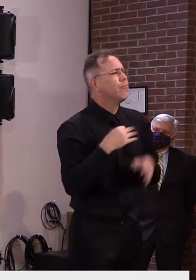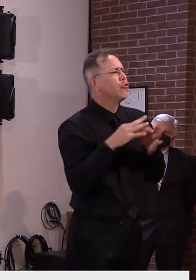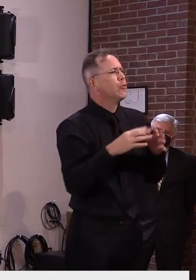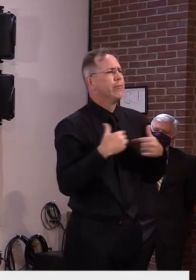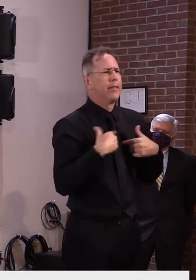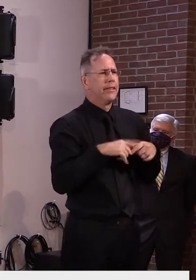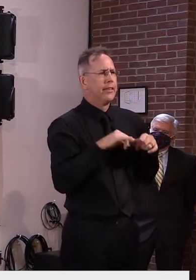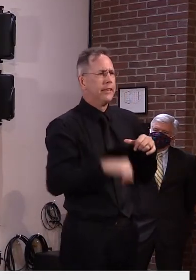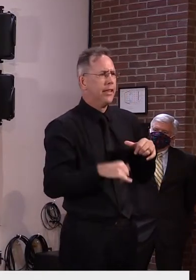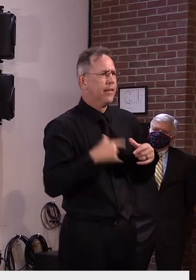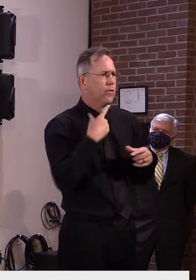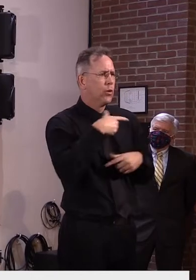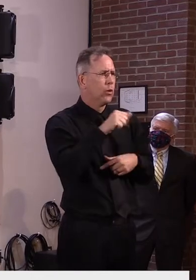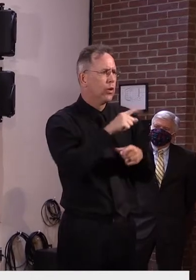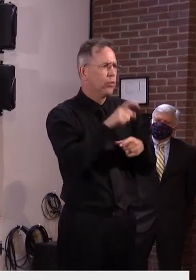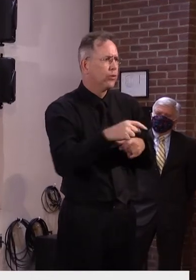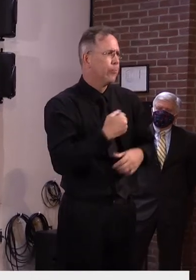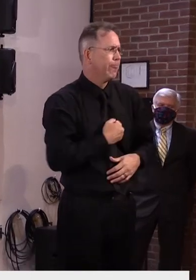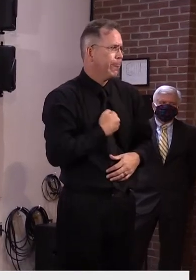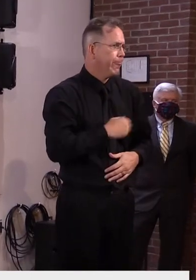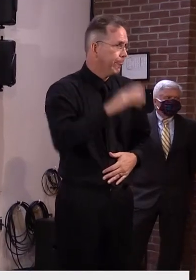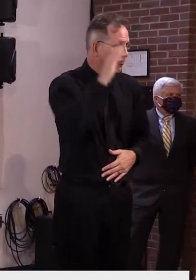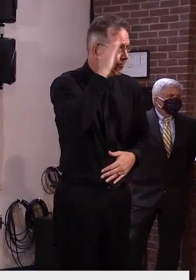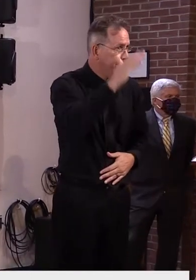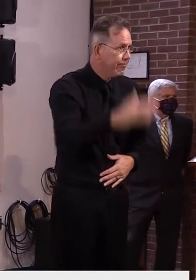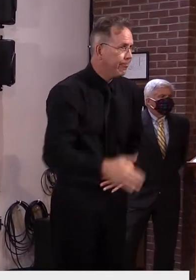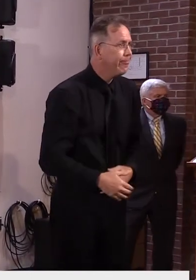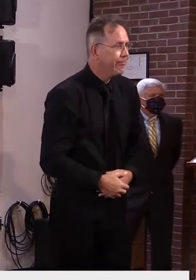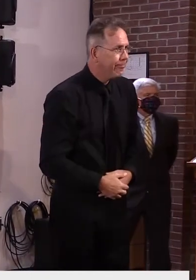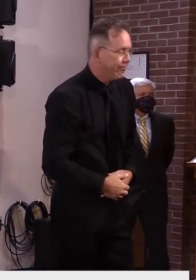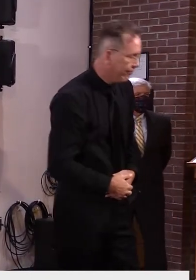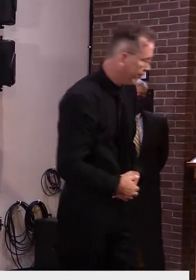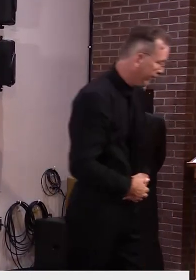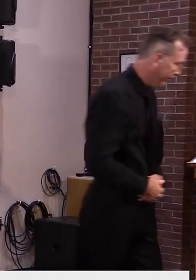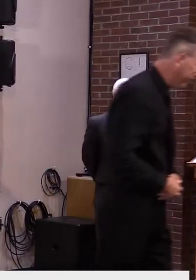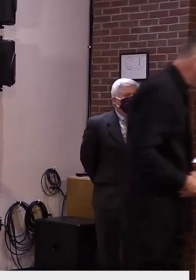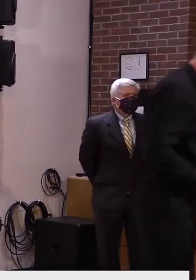Thank you, Commissioner Levine. We'll now open it up to questions.